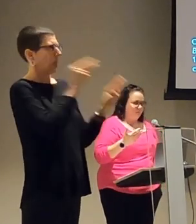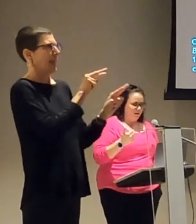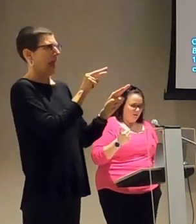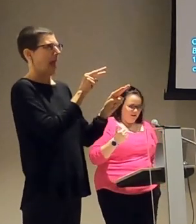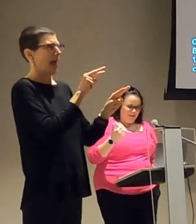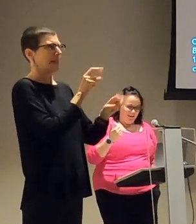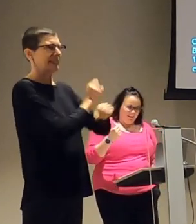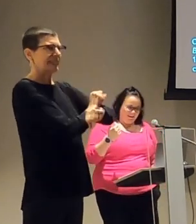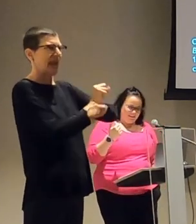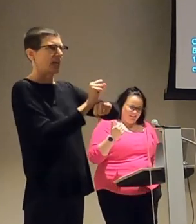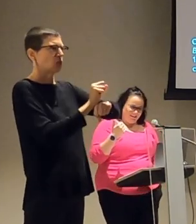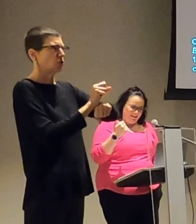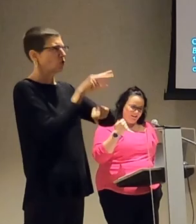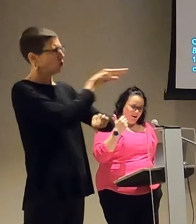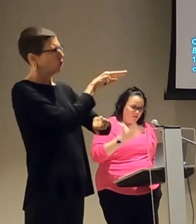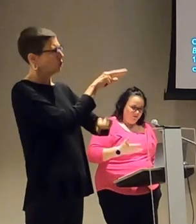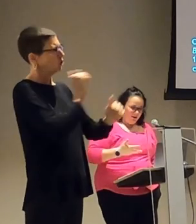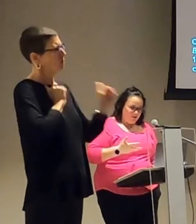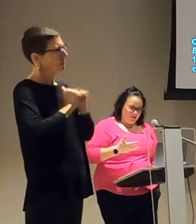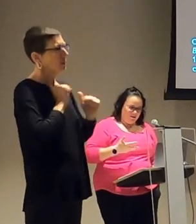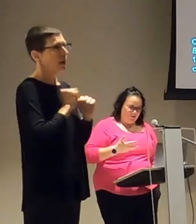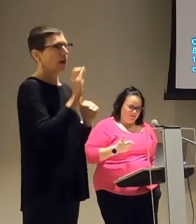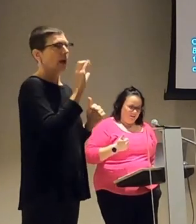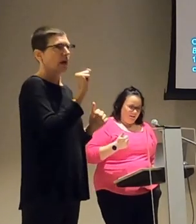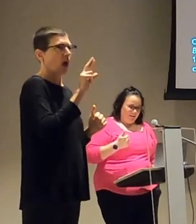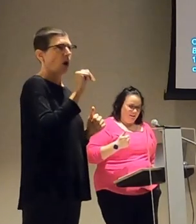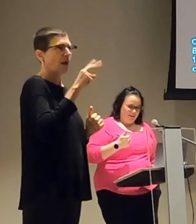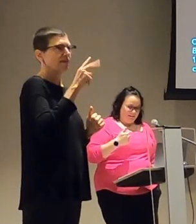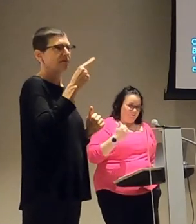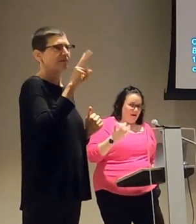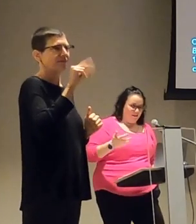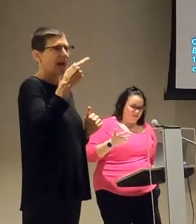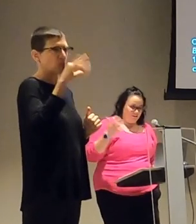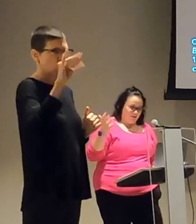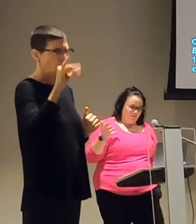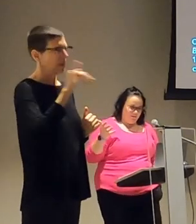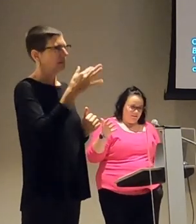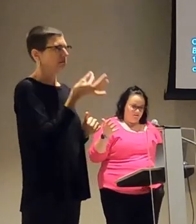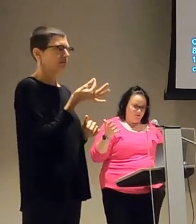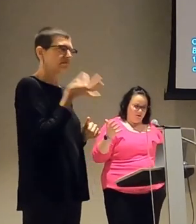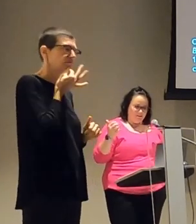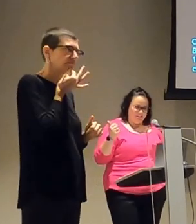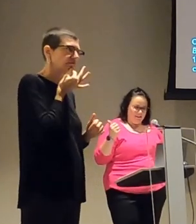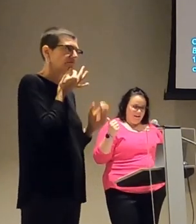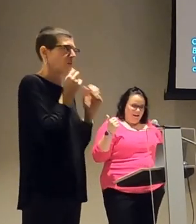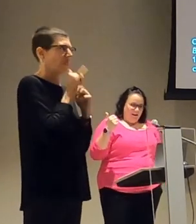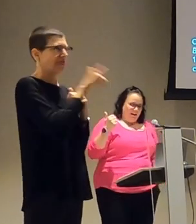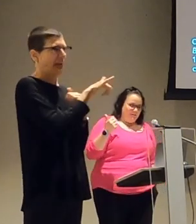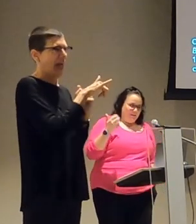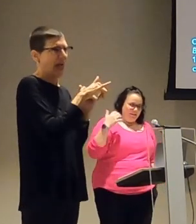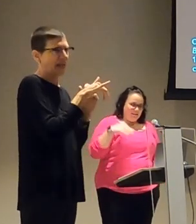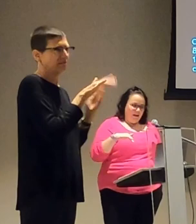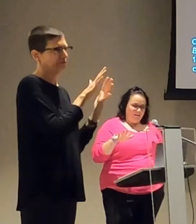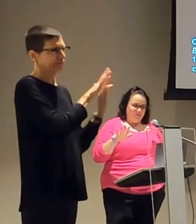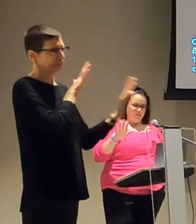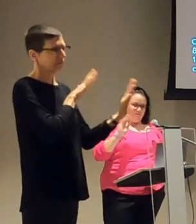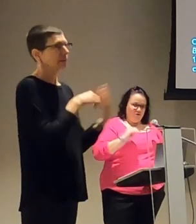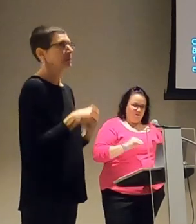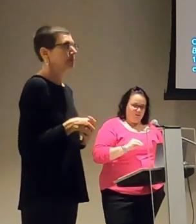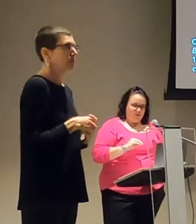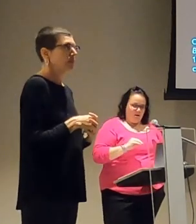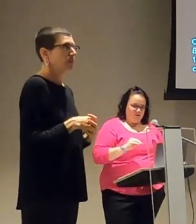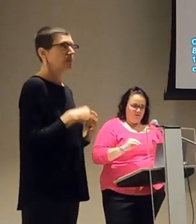stage. And Caravaggio is a master of this, of course. At the